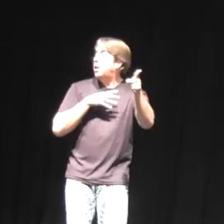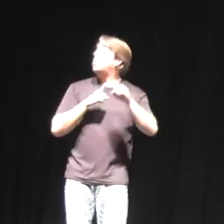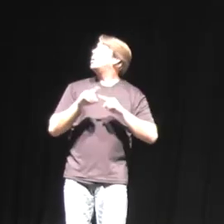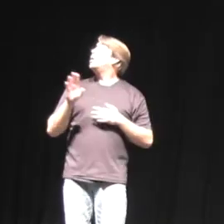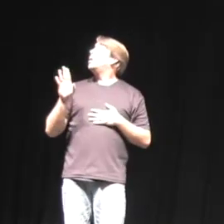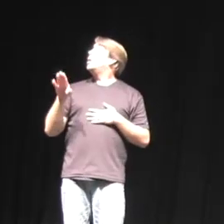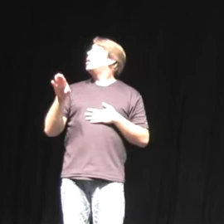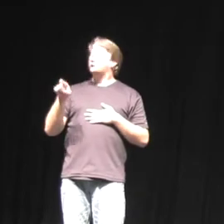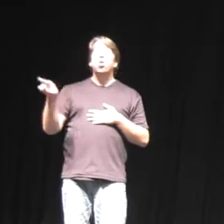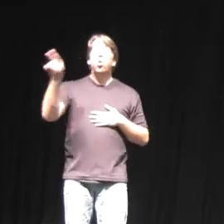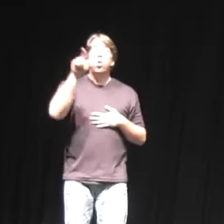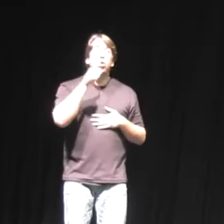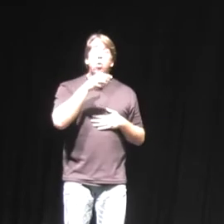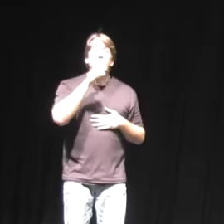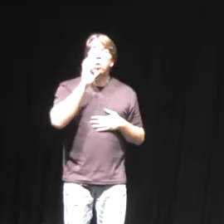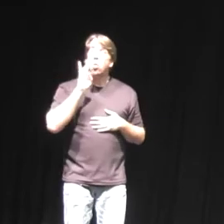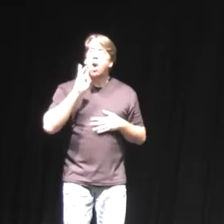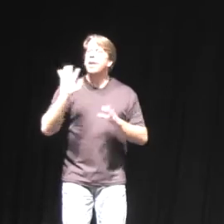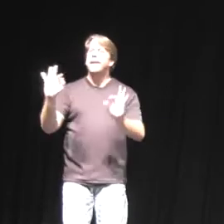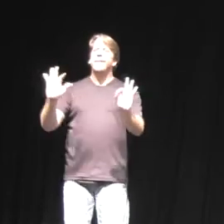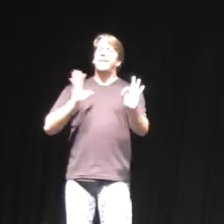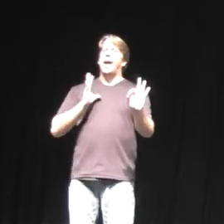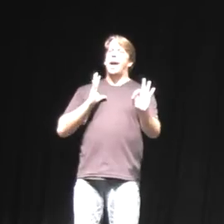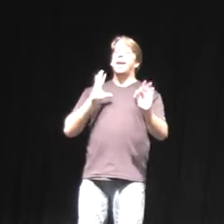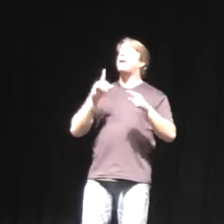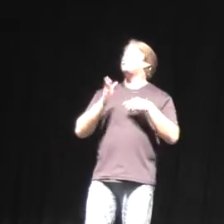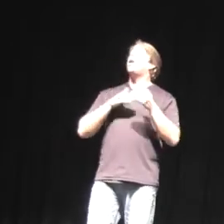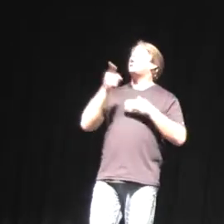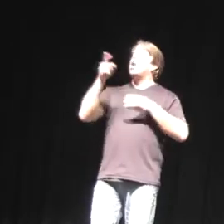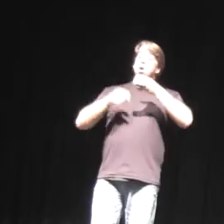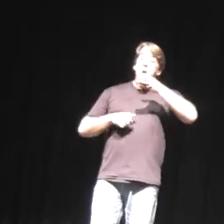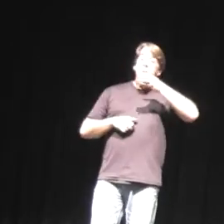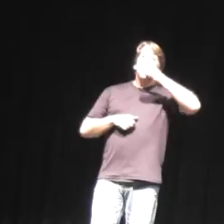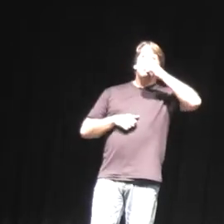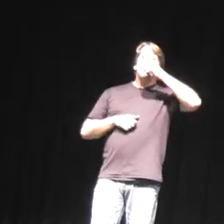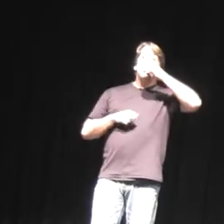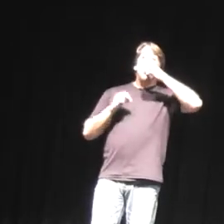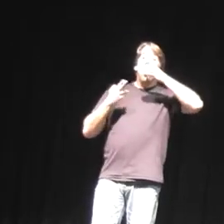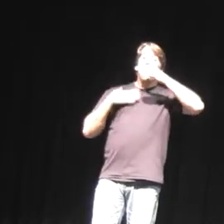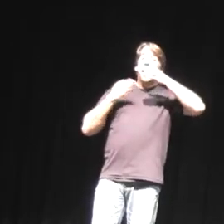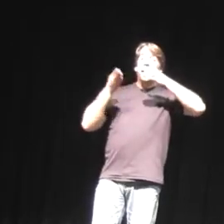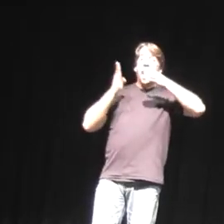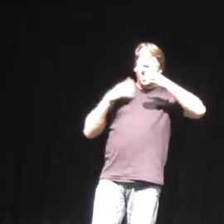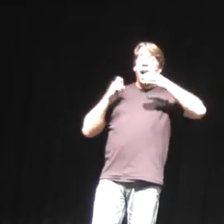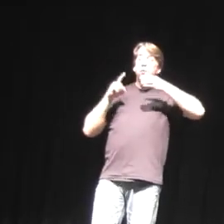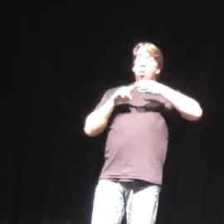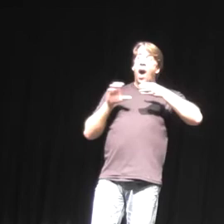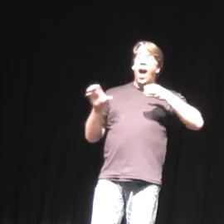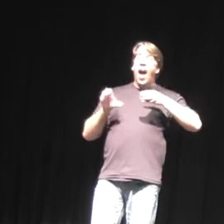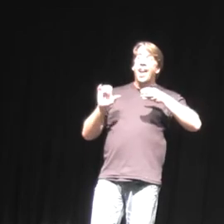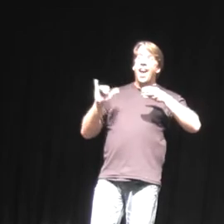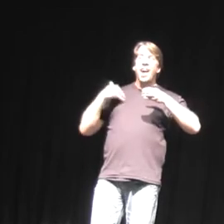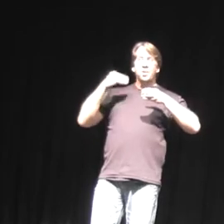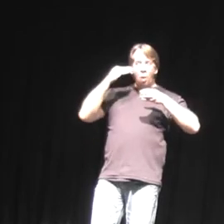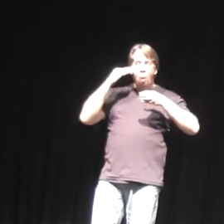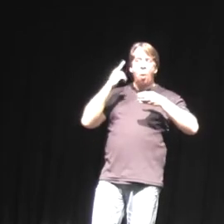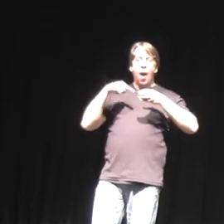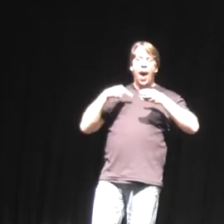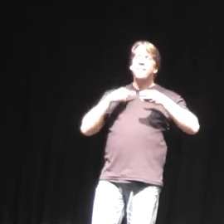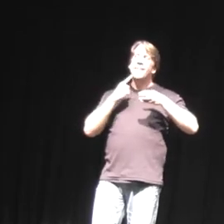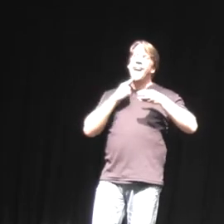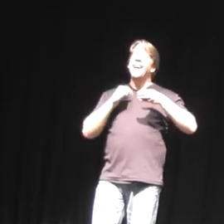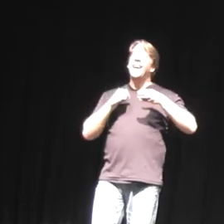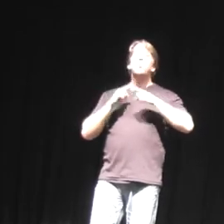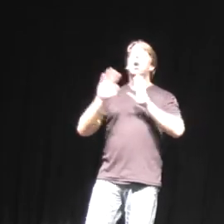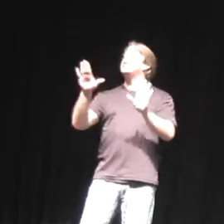none of y'all drink wine, okay? But when you taste it, there's like a moment where you're like, oh my gosh, I have to act like I know what I'm talking about after I drink this wine.